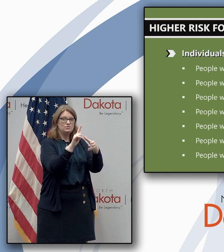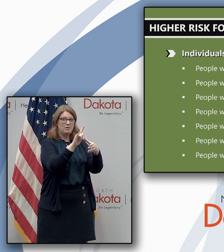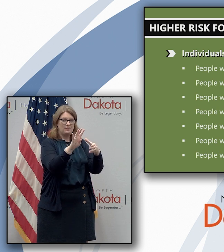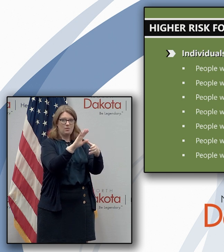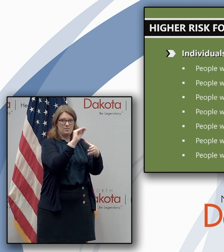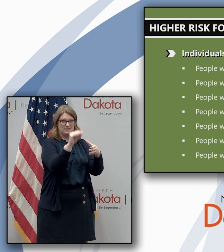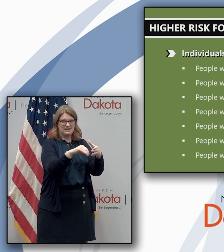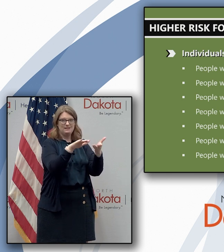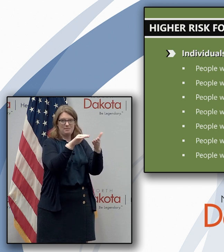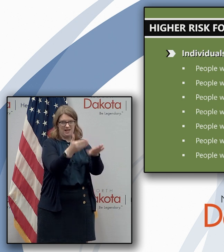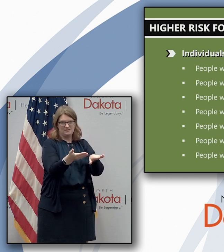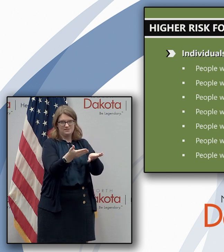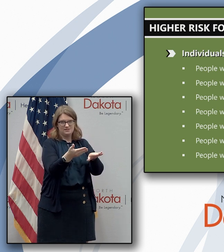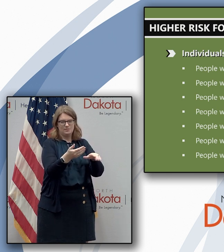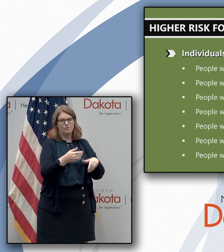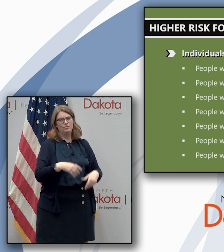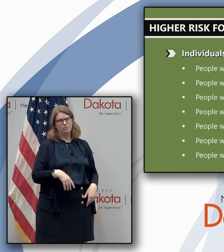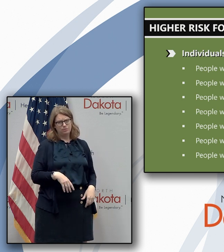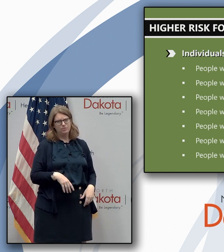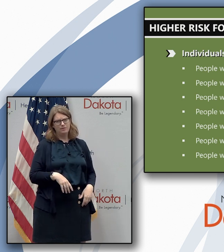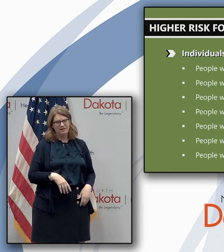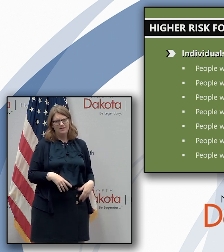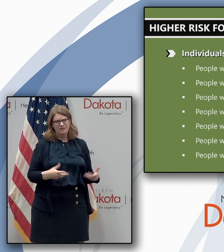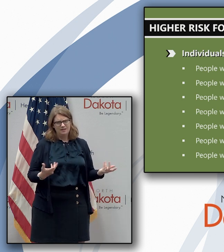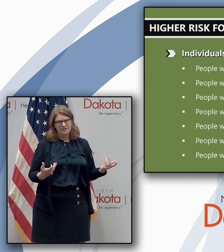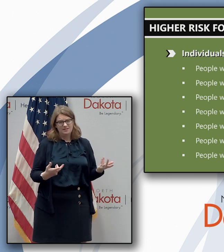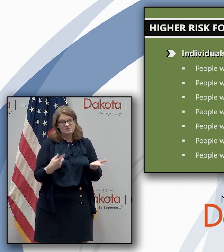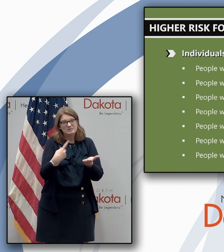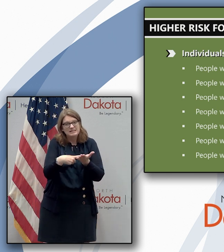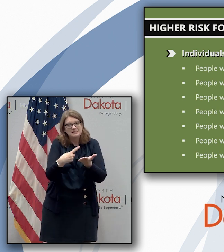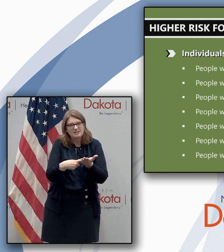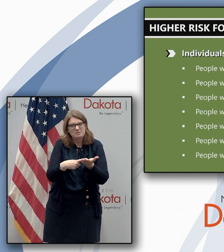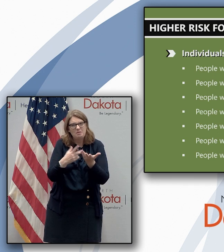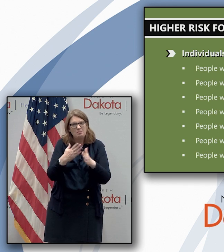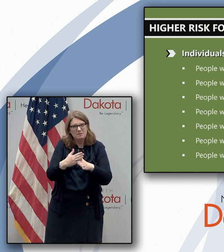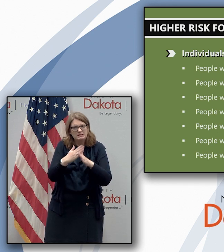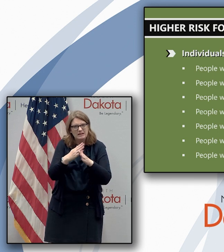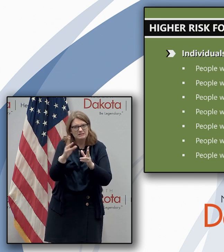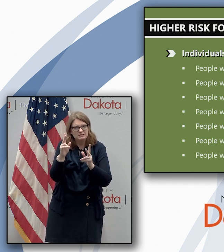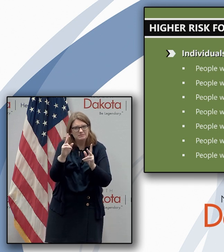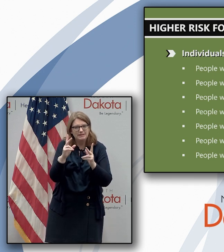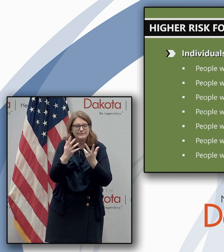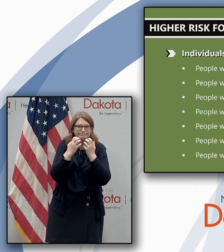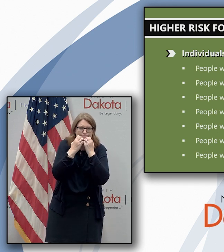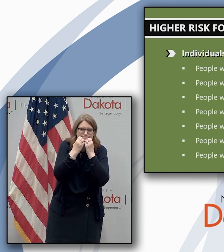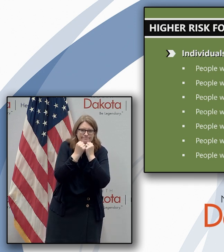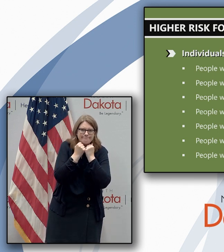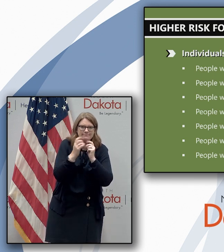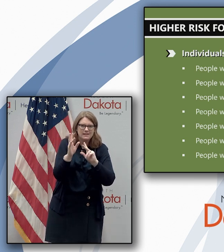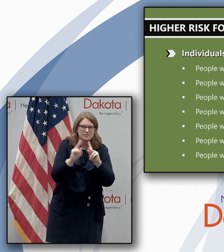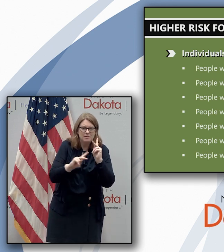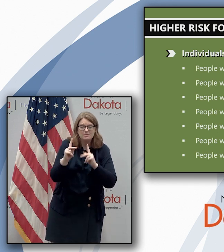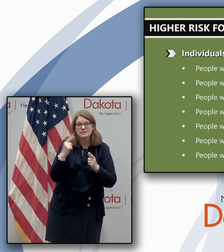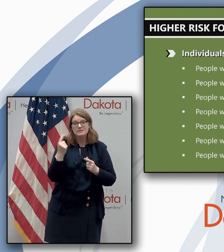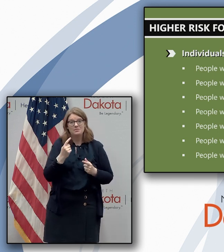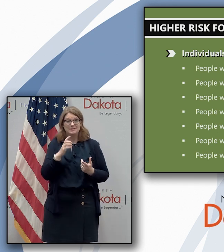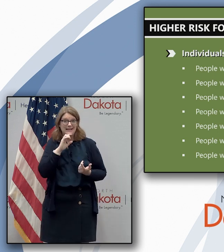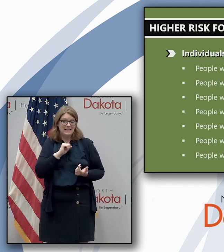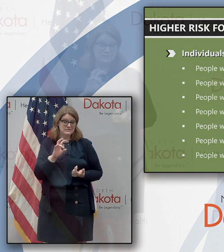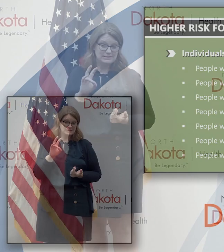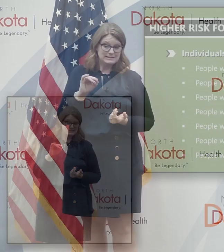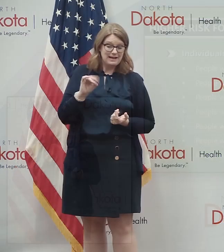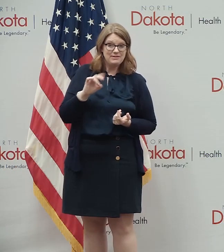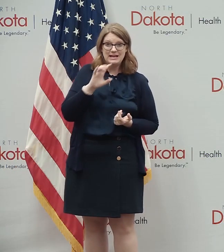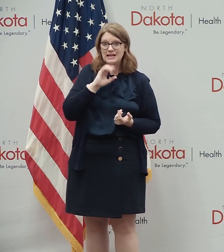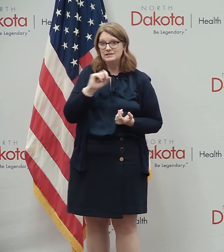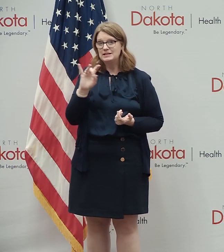24%. And so when we talk about protecting our loved ones, if you've got someone who's in their 70s or 80s, and